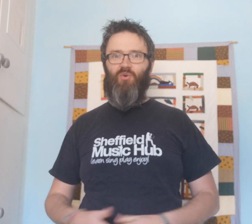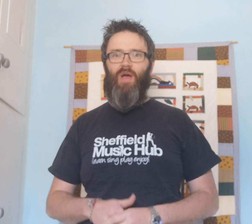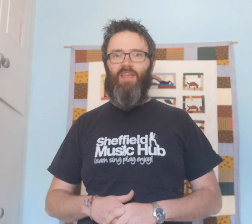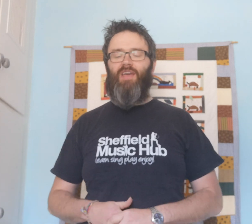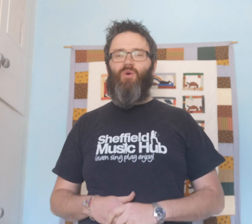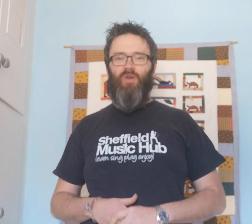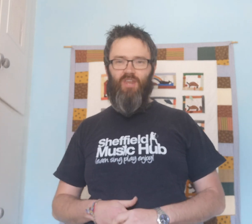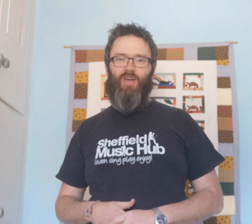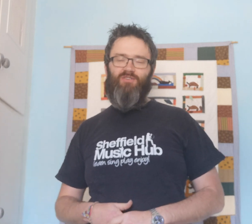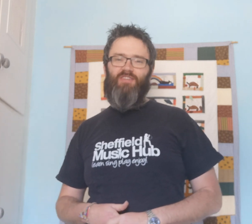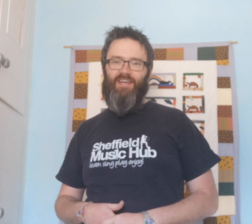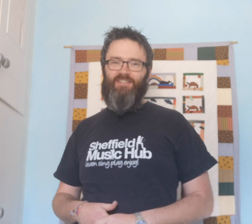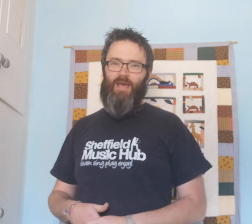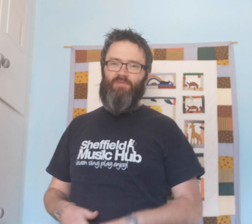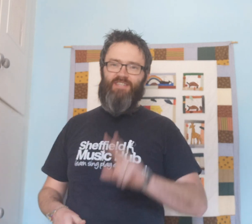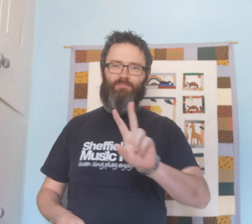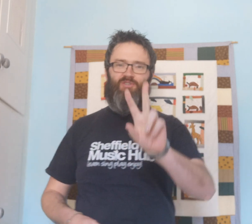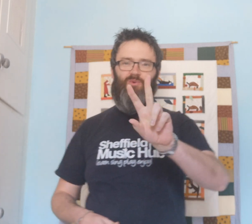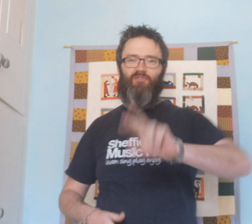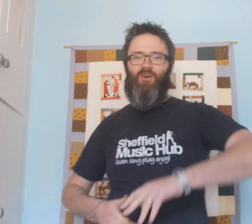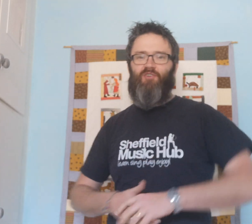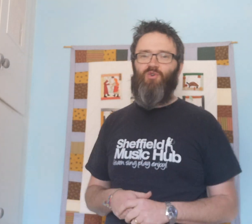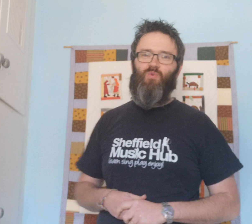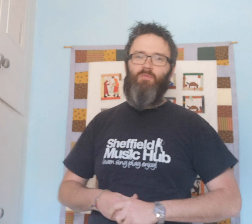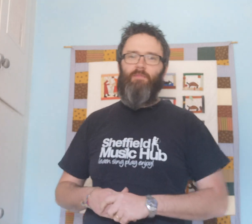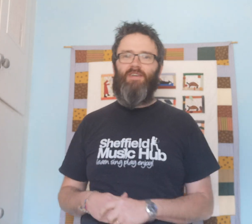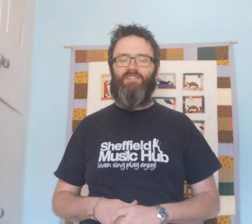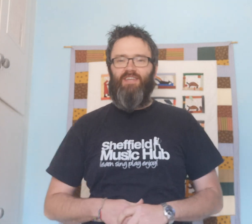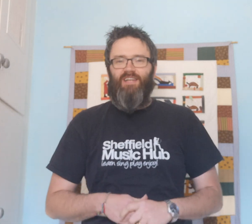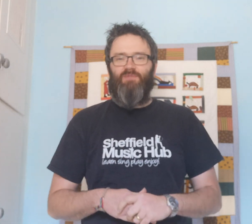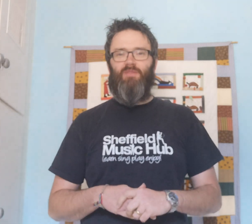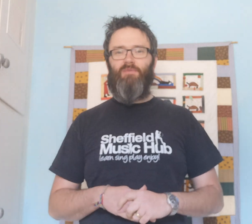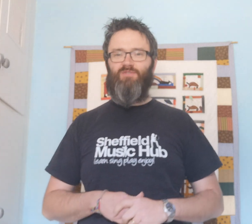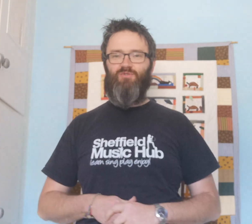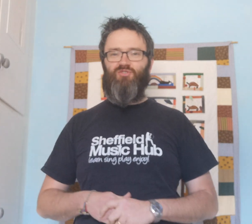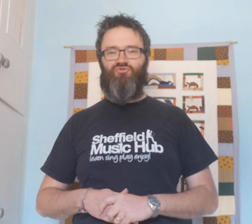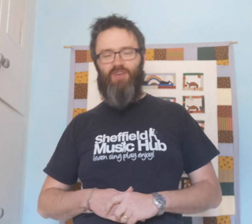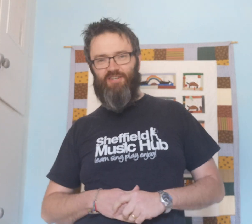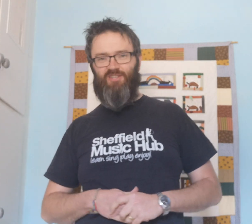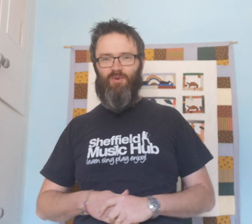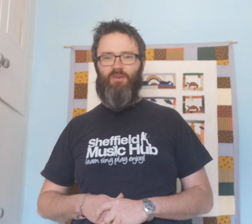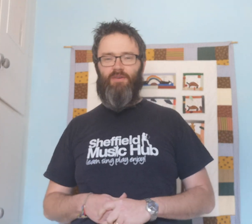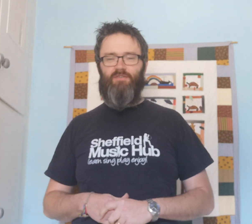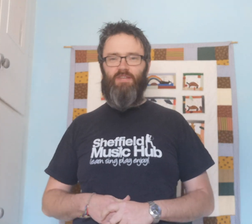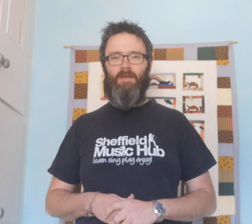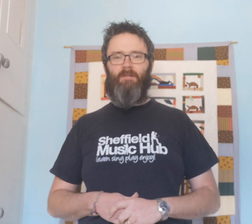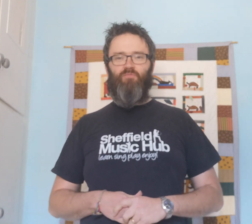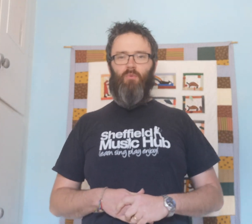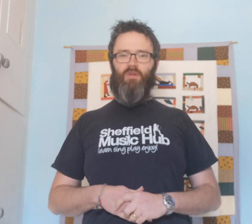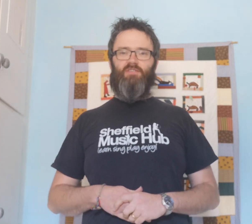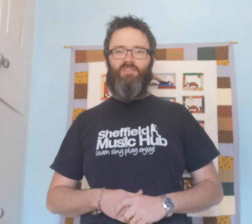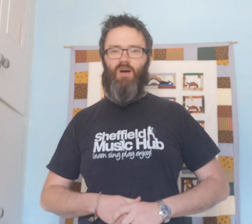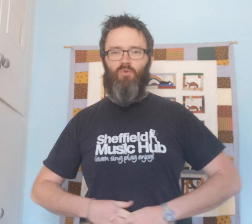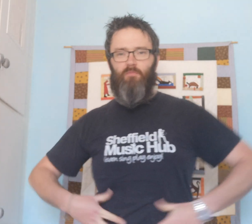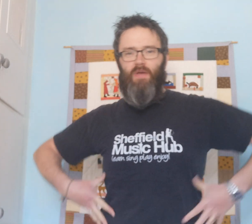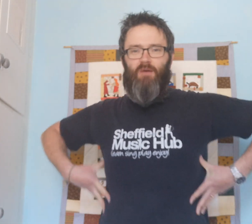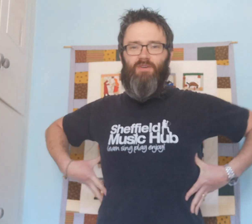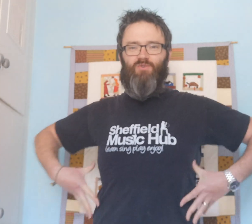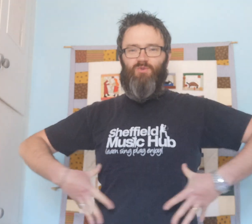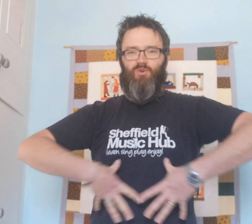awake. We're going to get on to the next step. Step 2 of our vocal warm-up is to get some of the muscles stretched that we're going to be using. And we're going to start with the bigger muscles all around